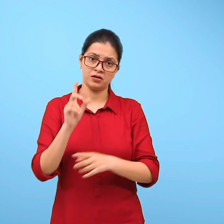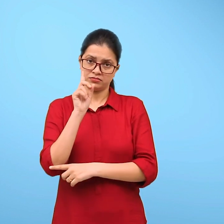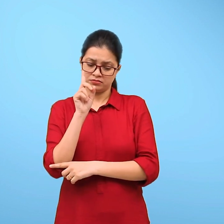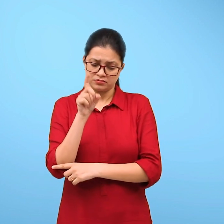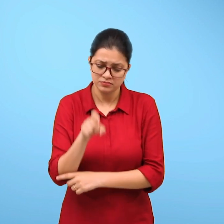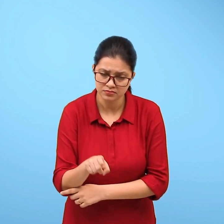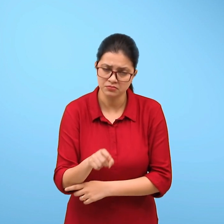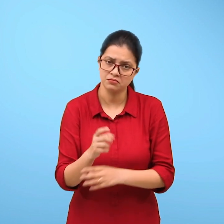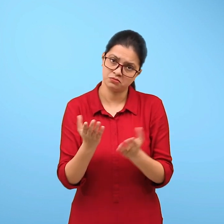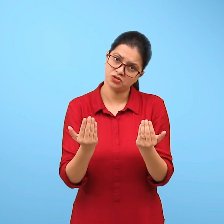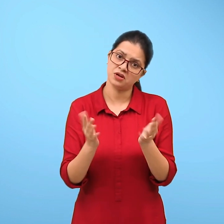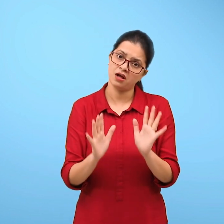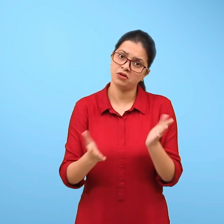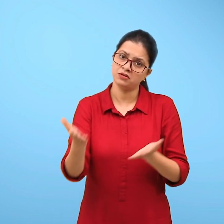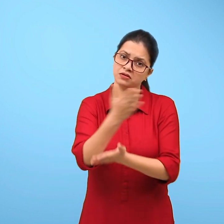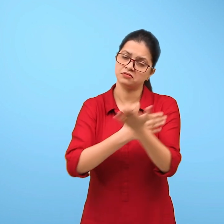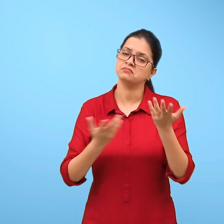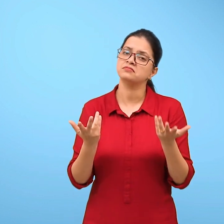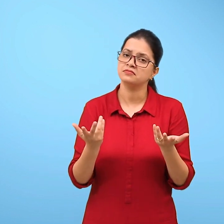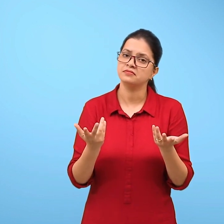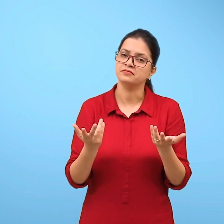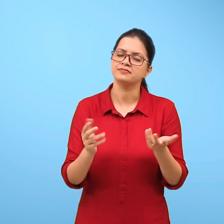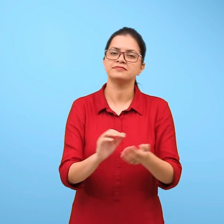will your friend be able to bend?